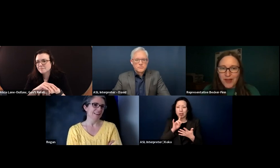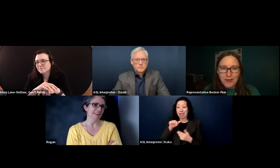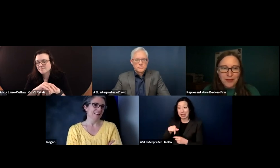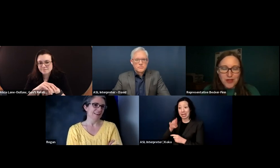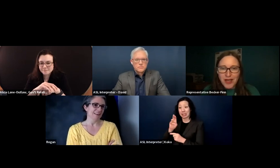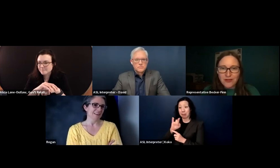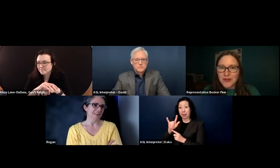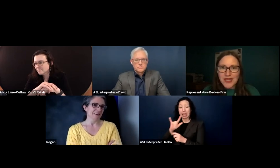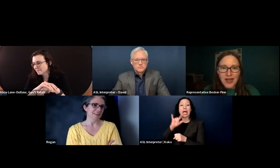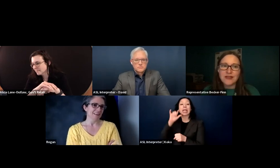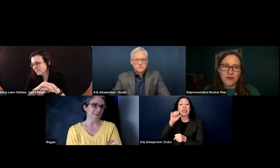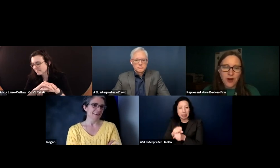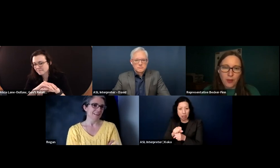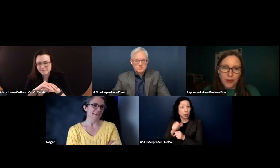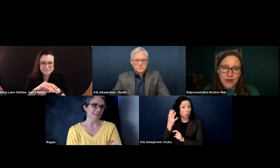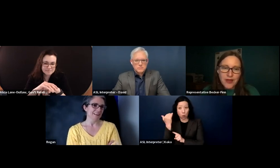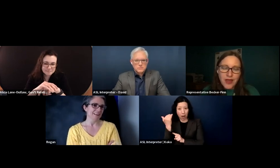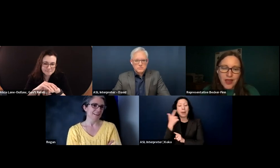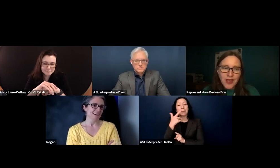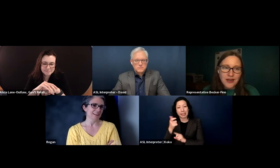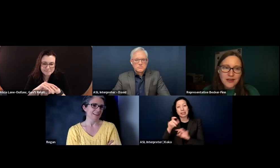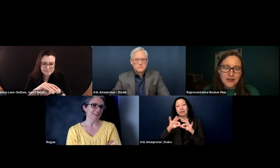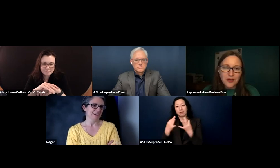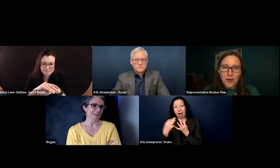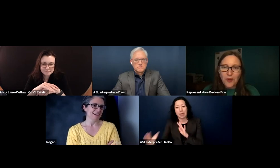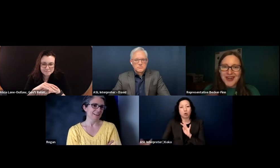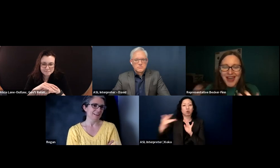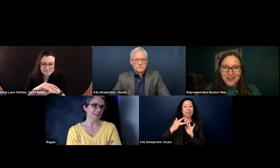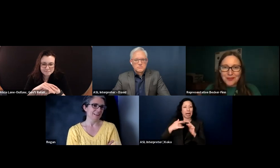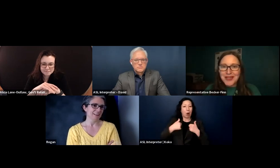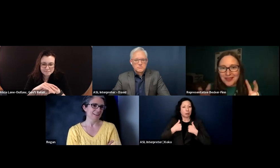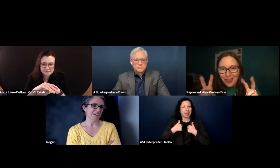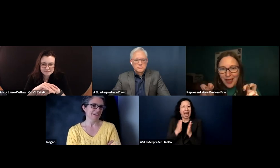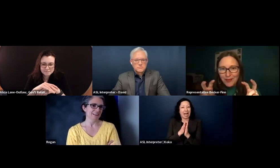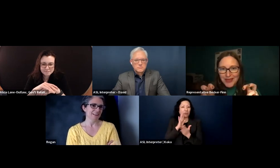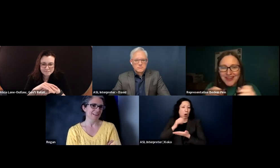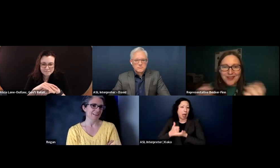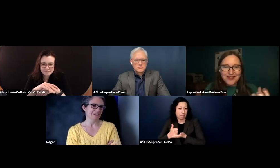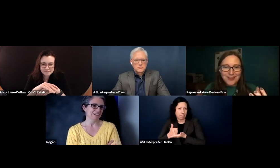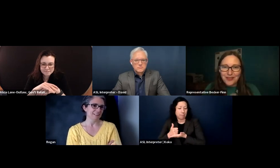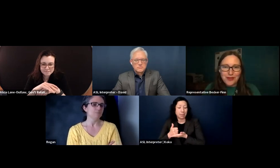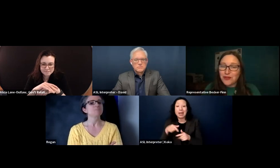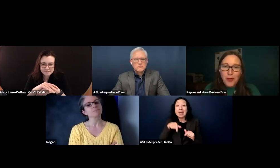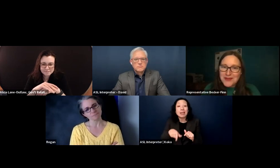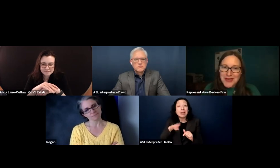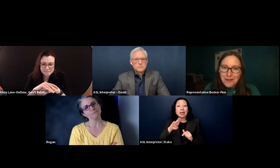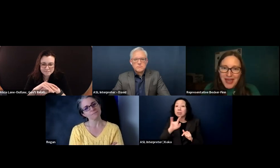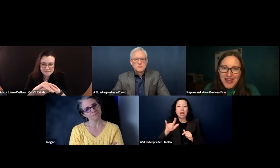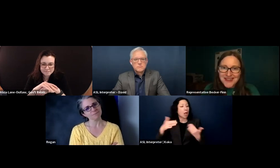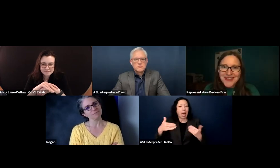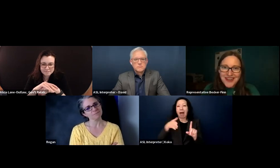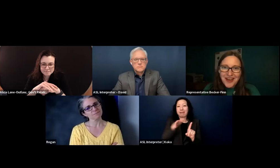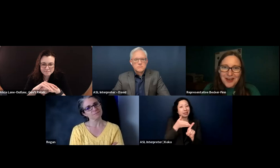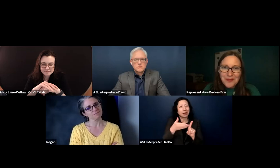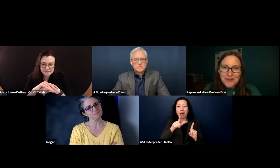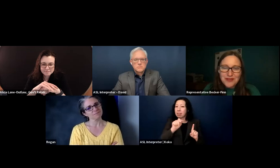a family reaching out to me asking for help. And so it hasn't been lobbied in the sense that there's nobody being